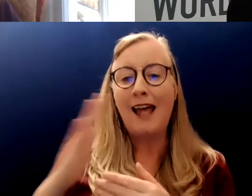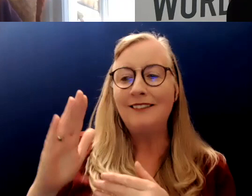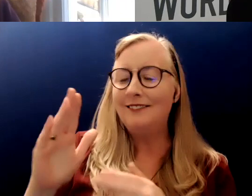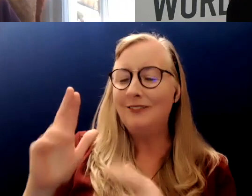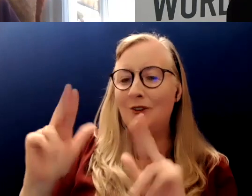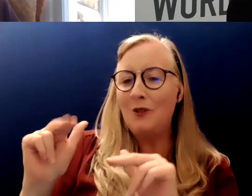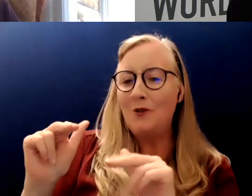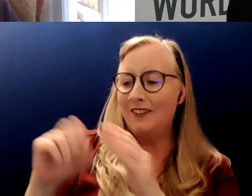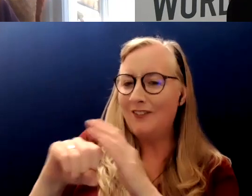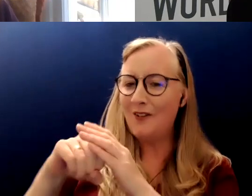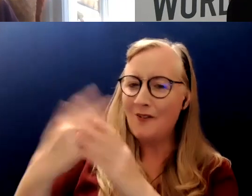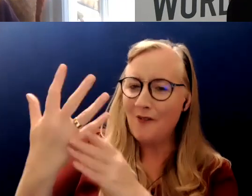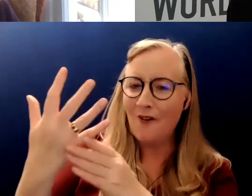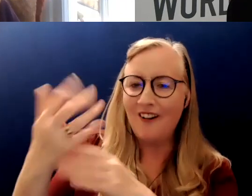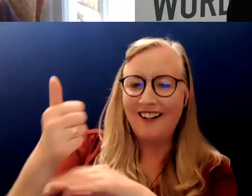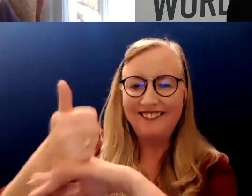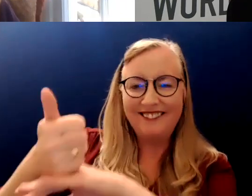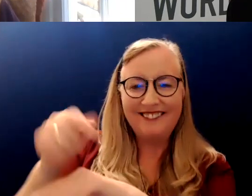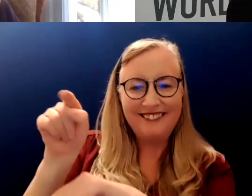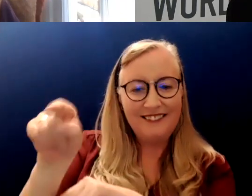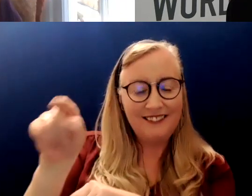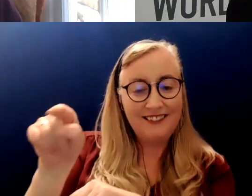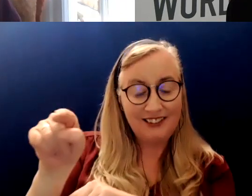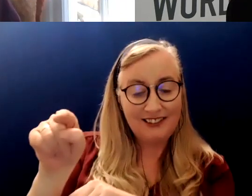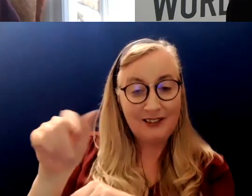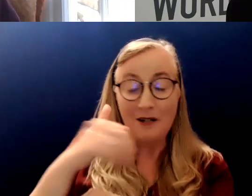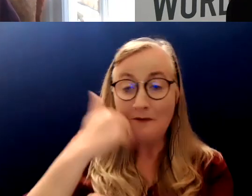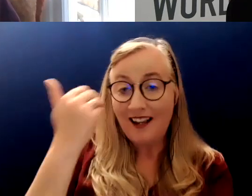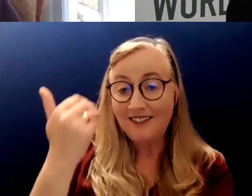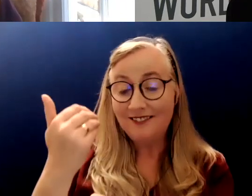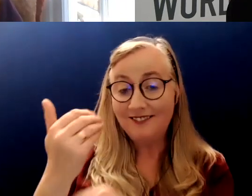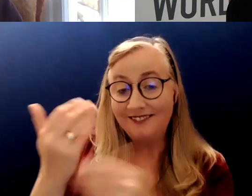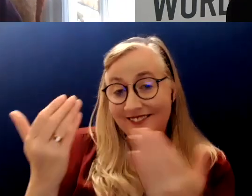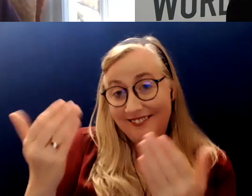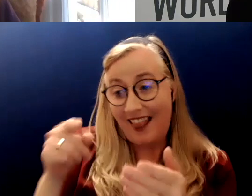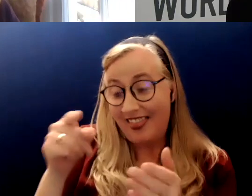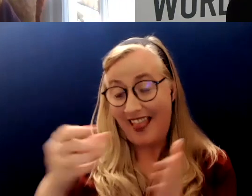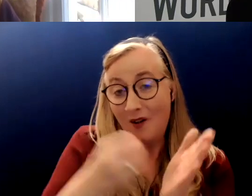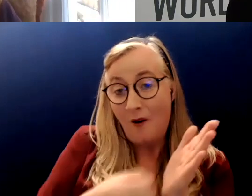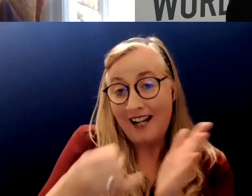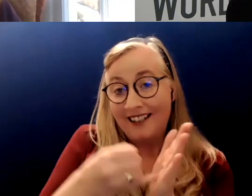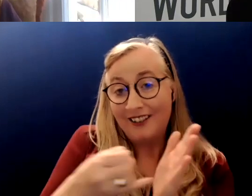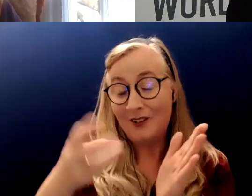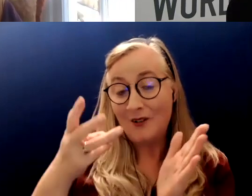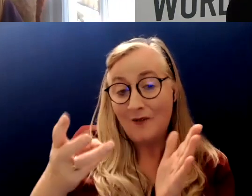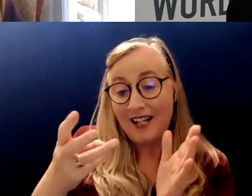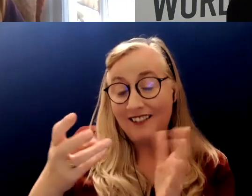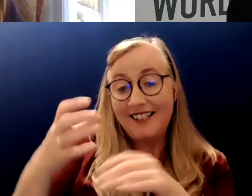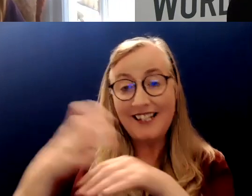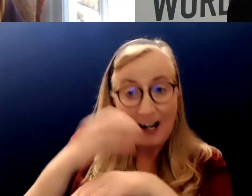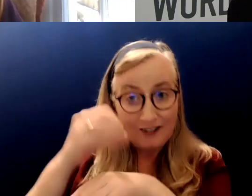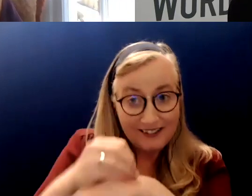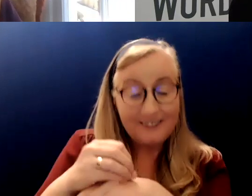new growth come in, because that's the way the organization will continue and